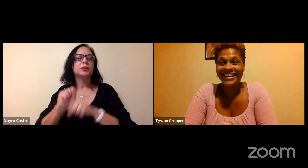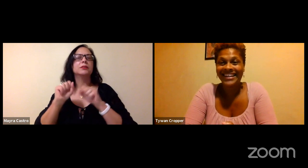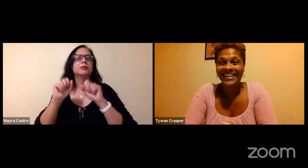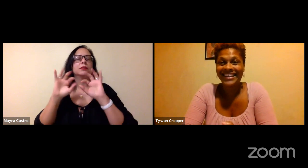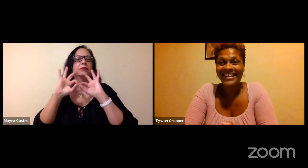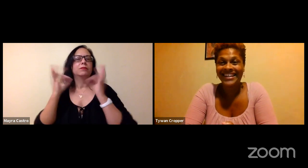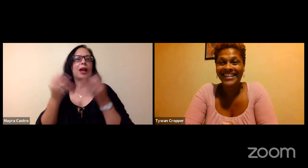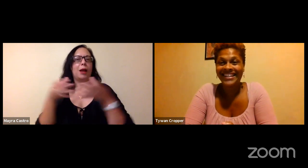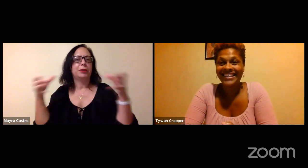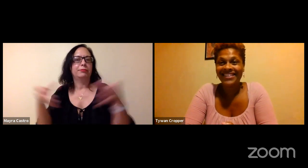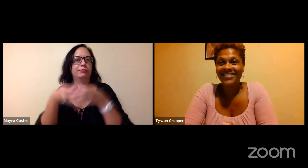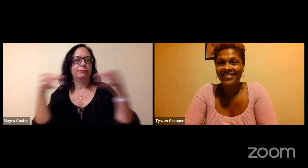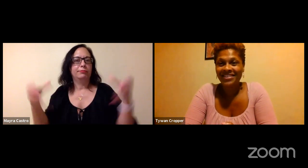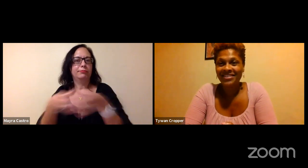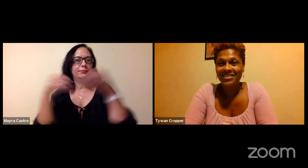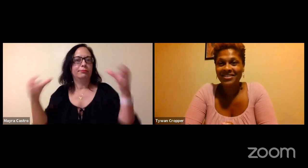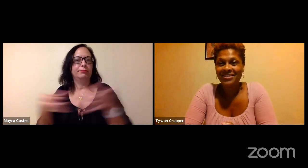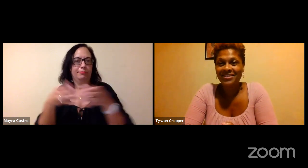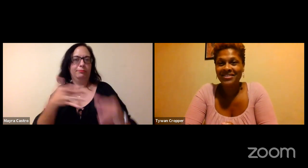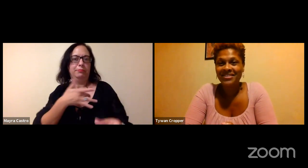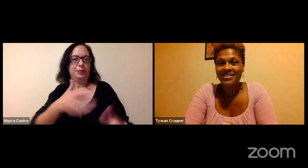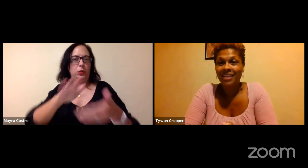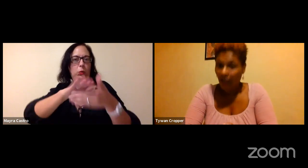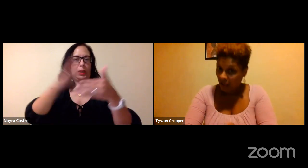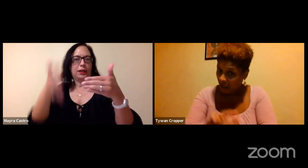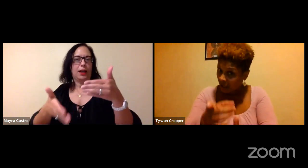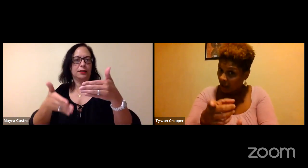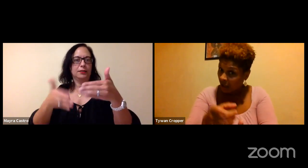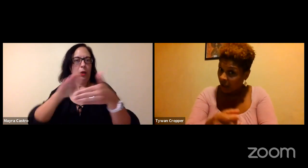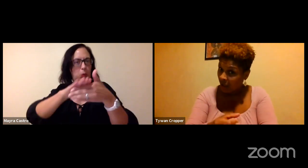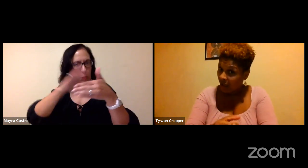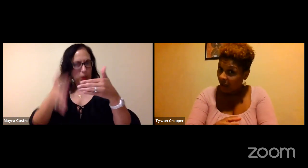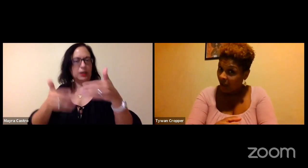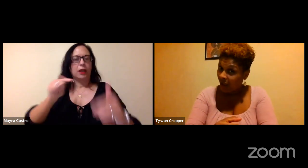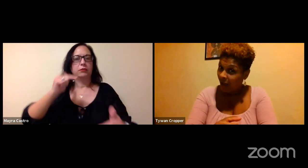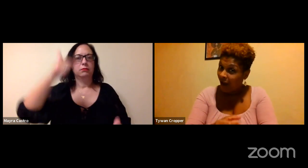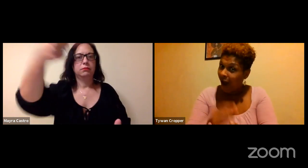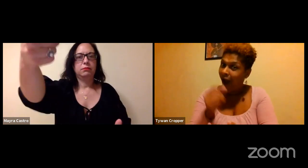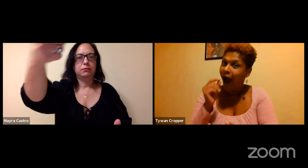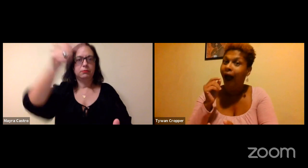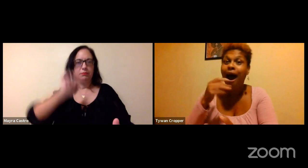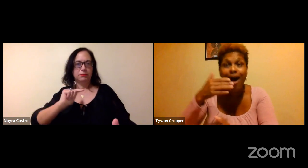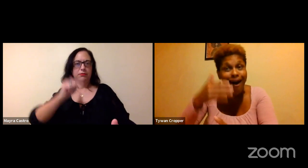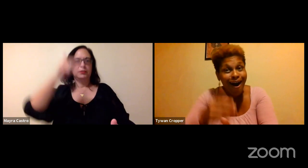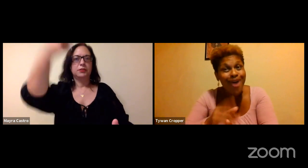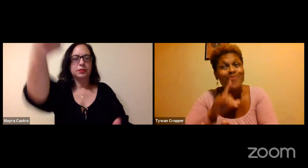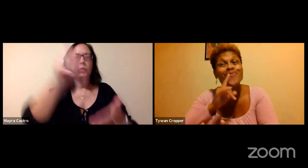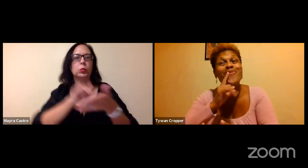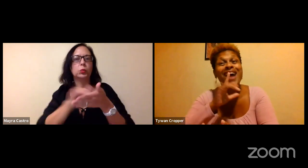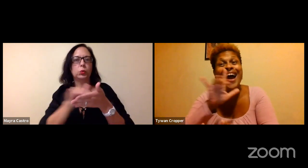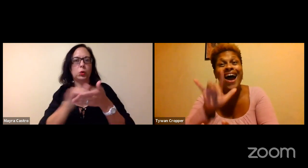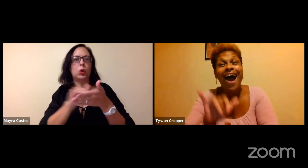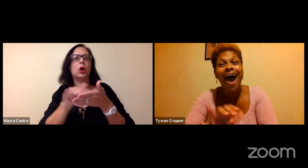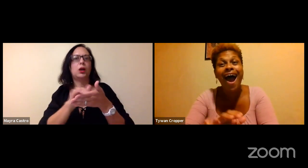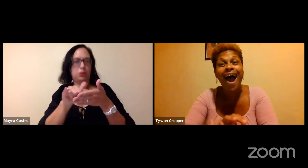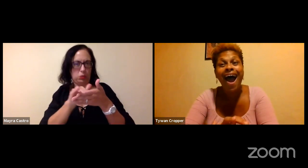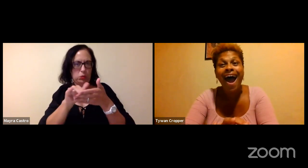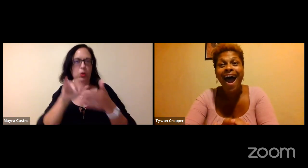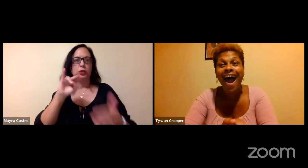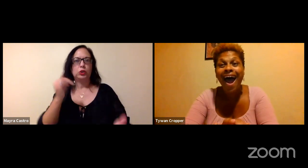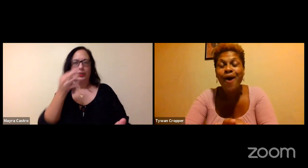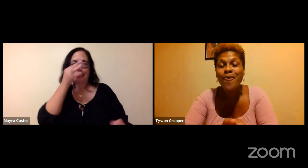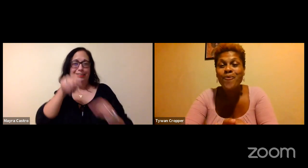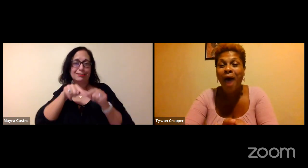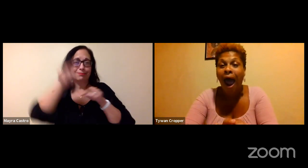So I grew up with a lot of family get-togethers, especially on the weekends. Everybody would take